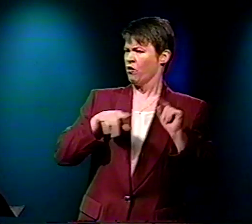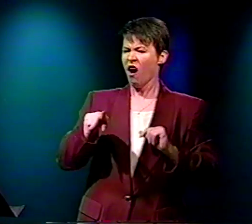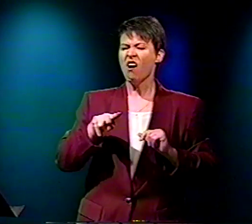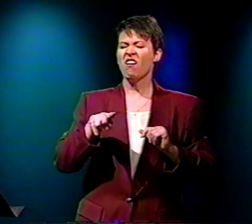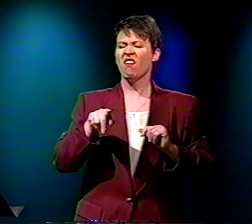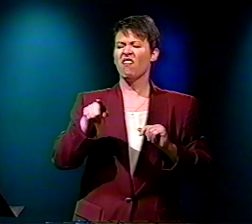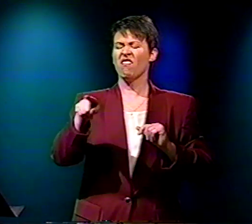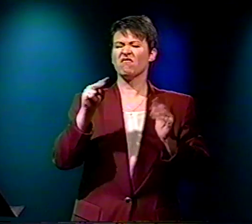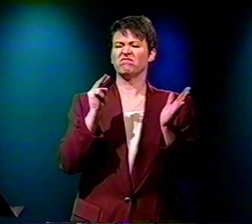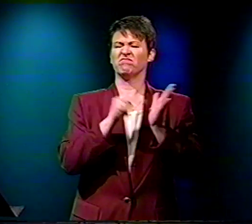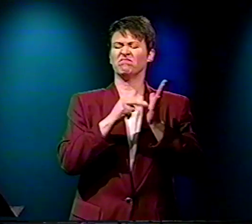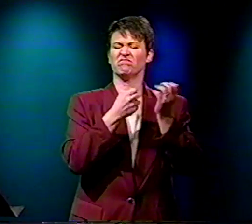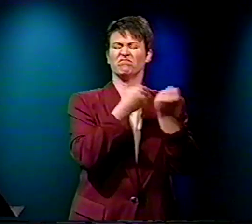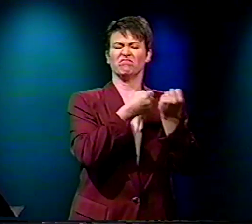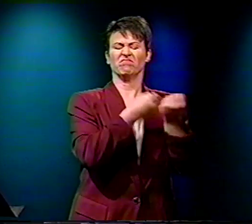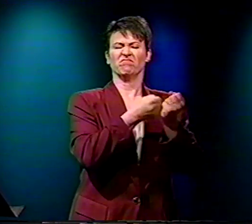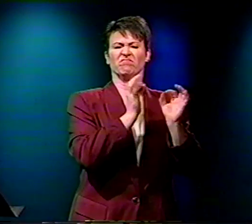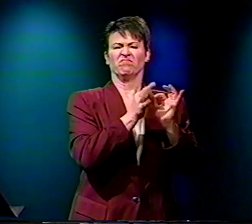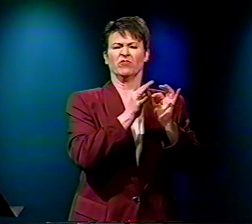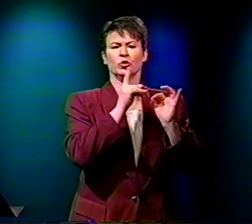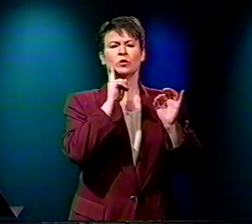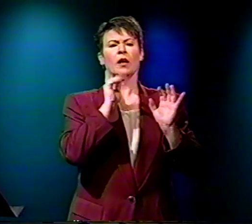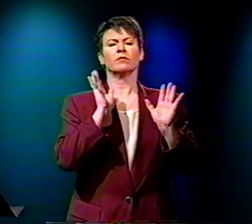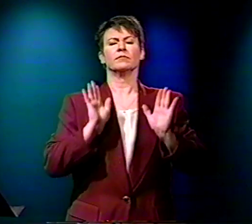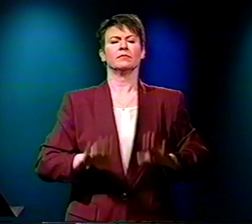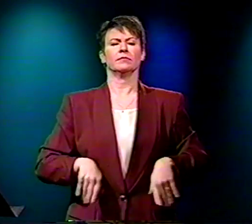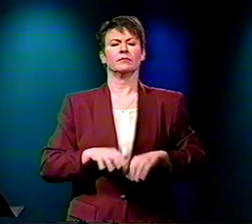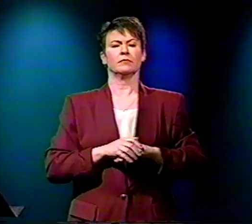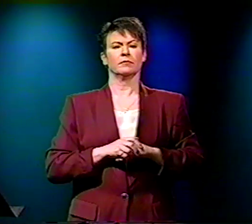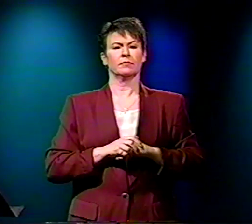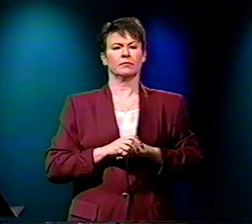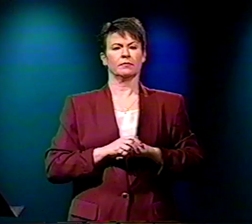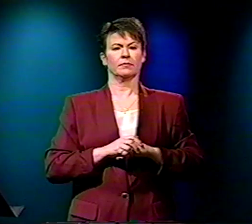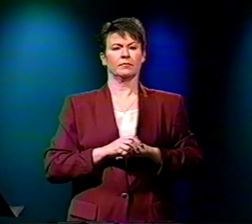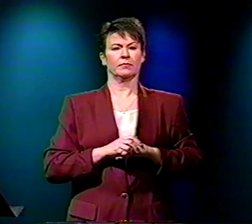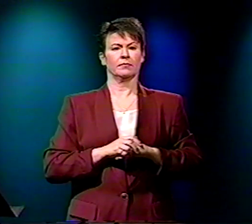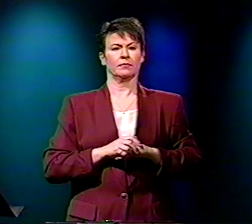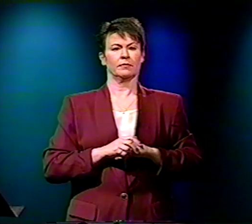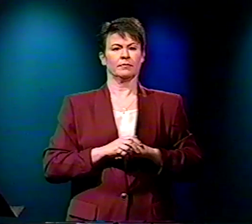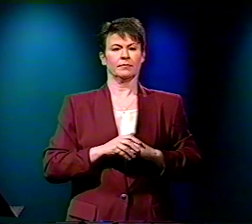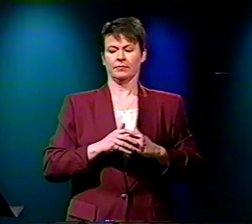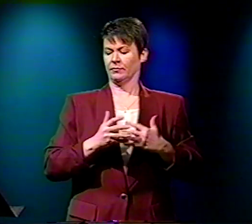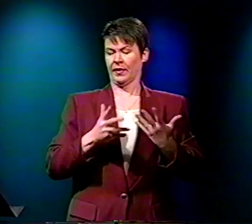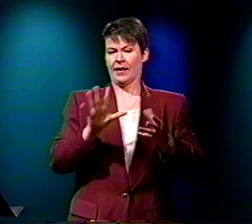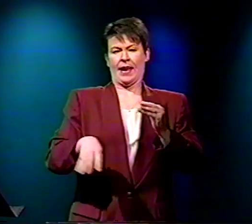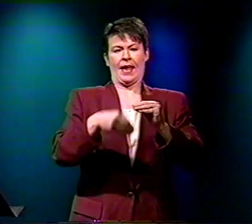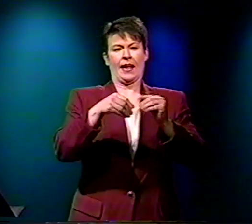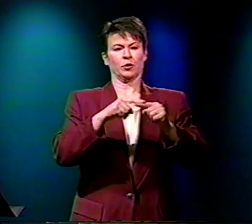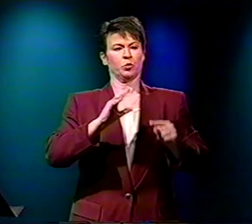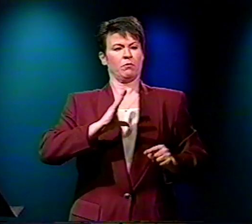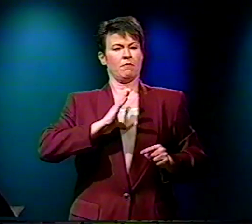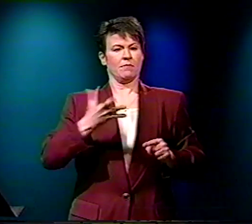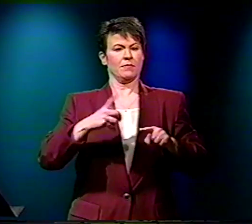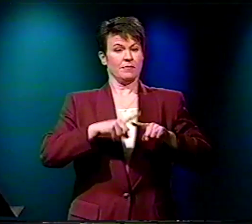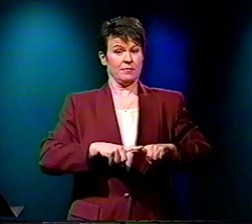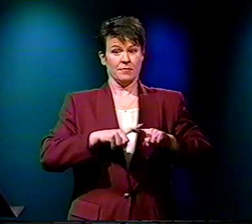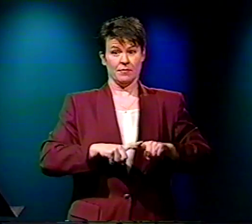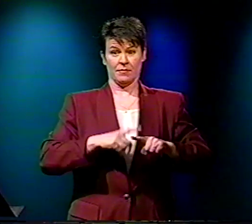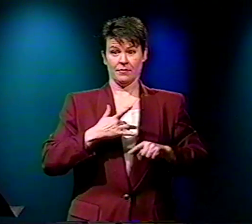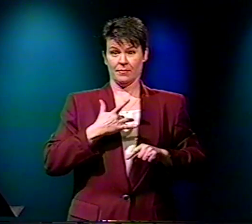well, interpreters are terrific. And if I say that, then they see me as siding totally with the interpreters, and that adds to